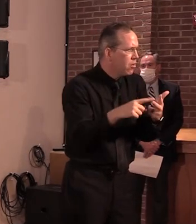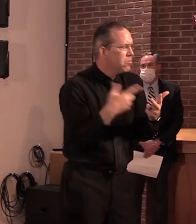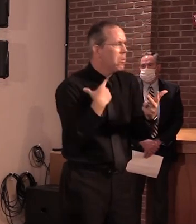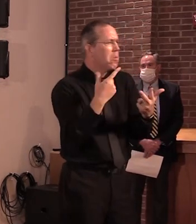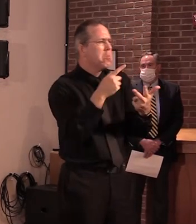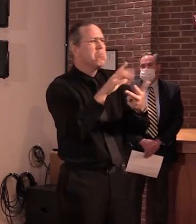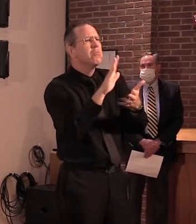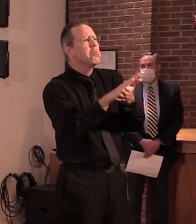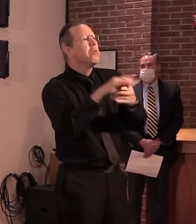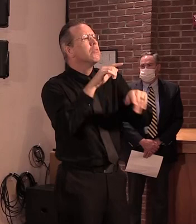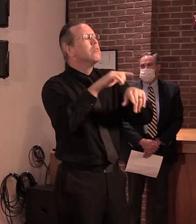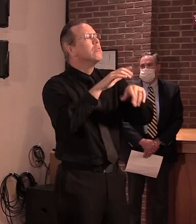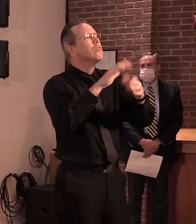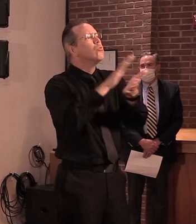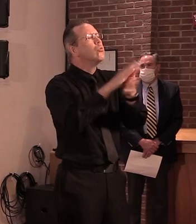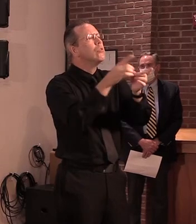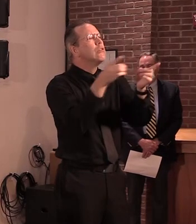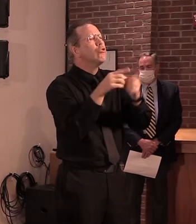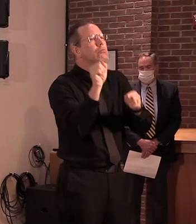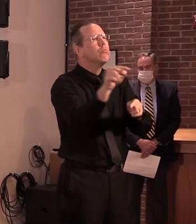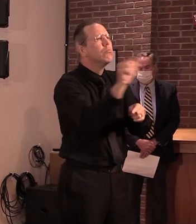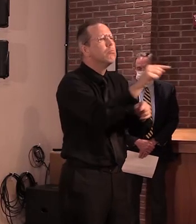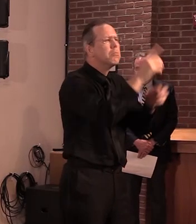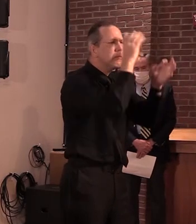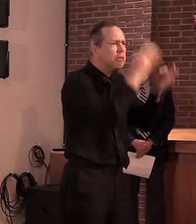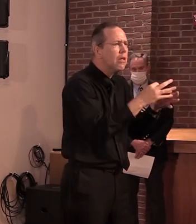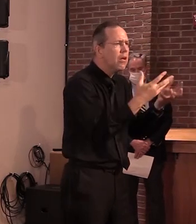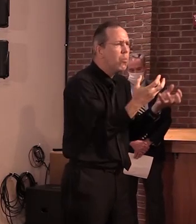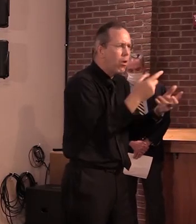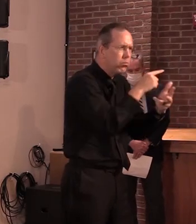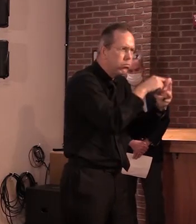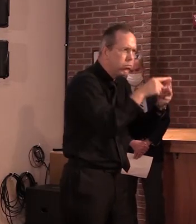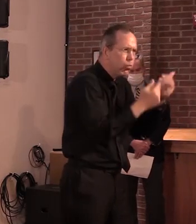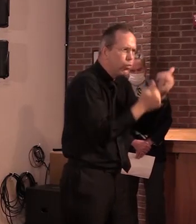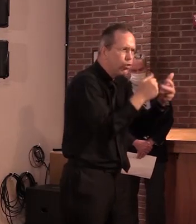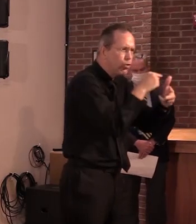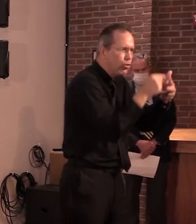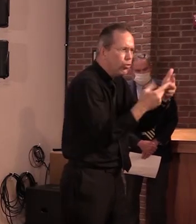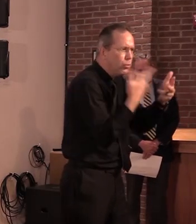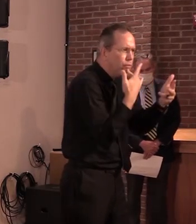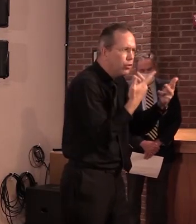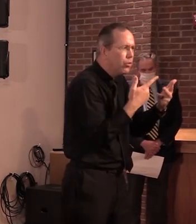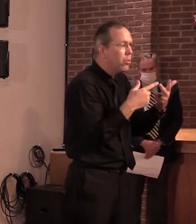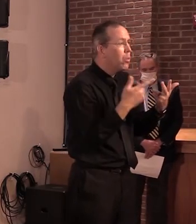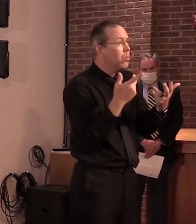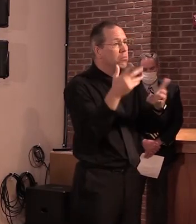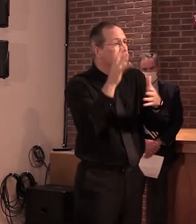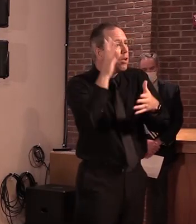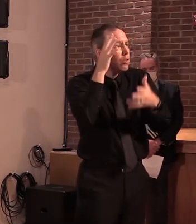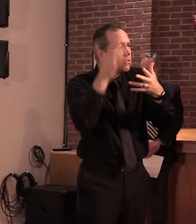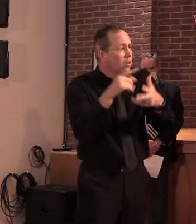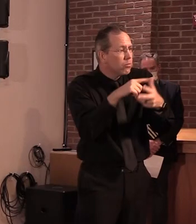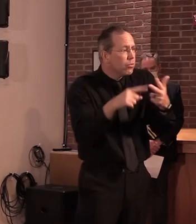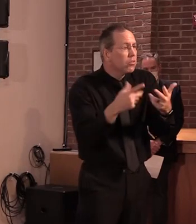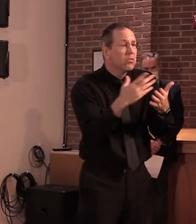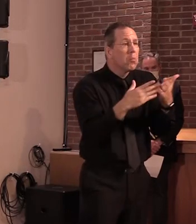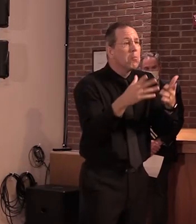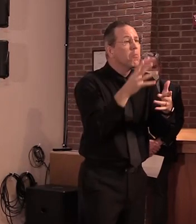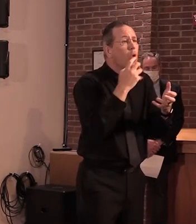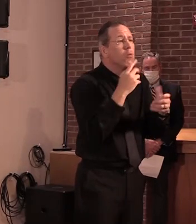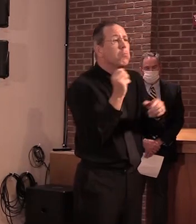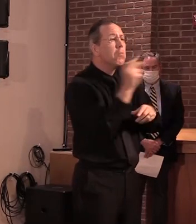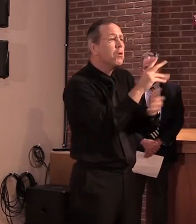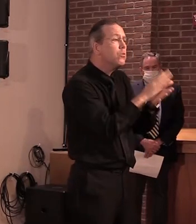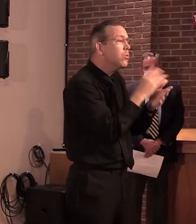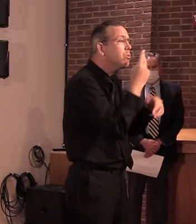hybrid model, with kids being in person only a few days a week. But there are others offering full